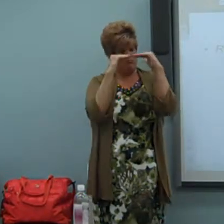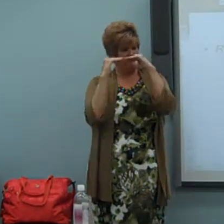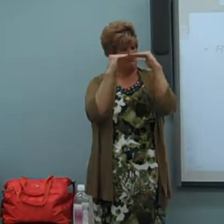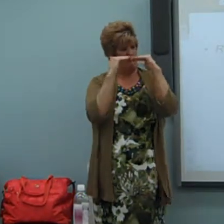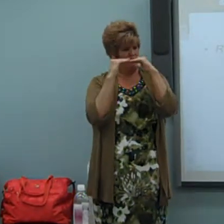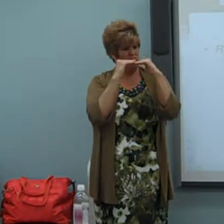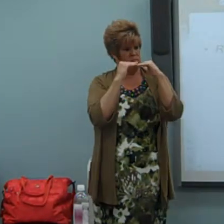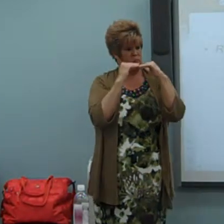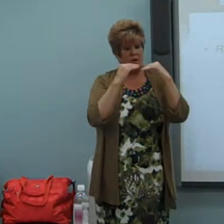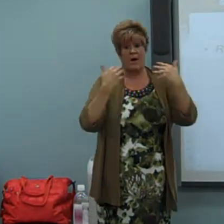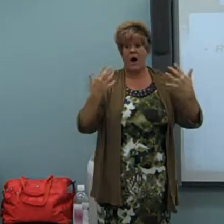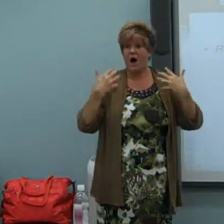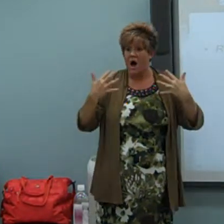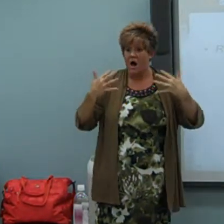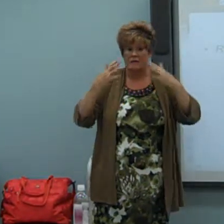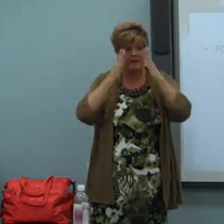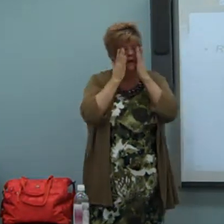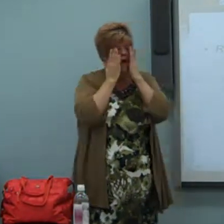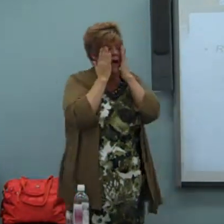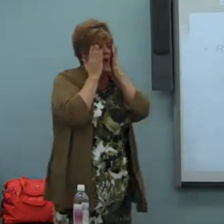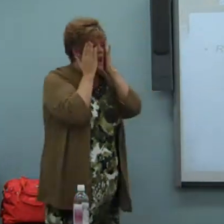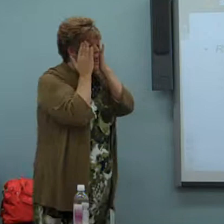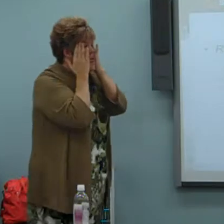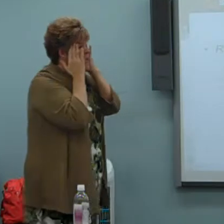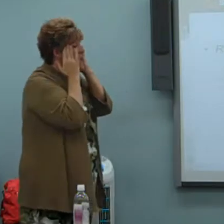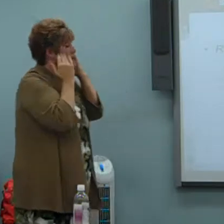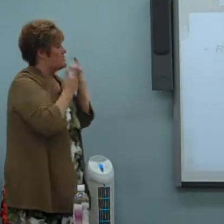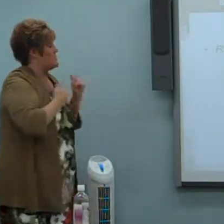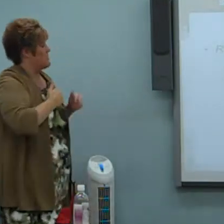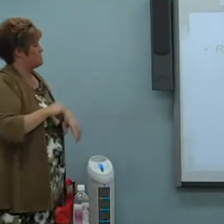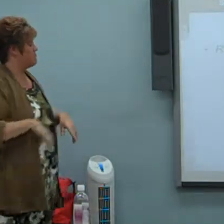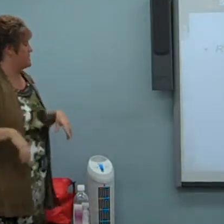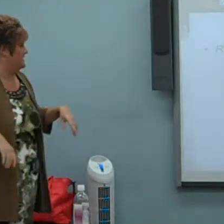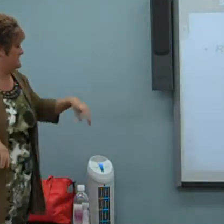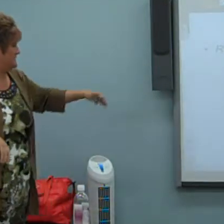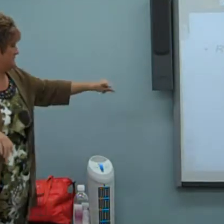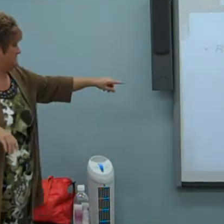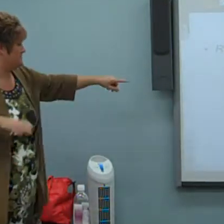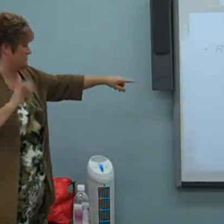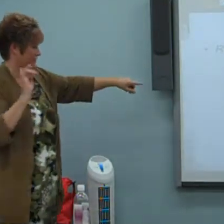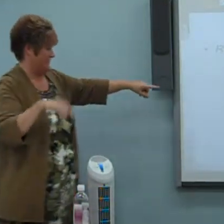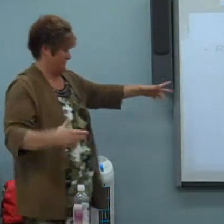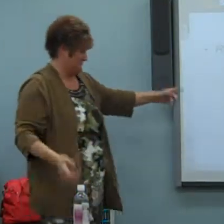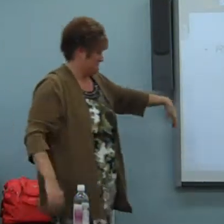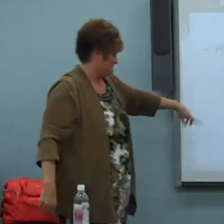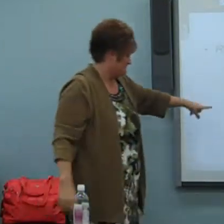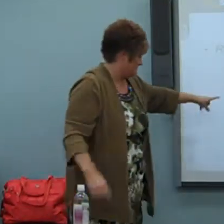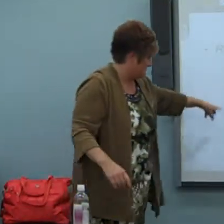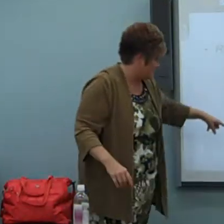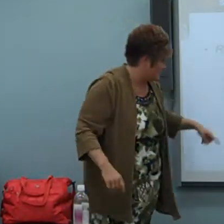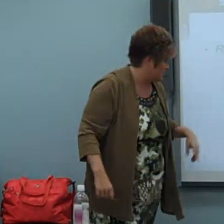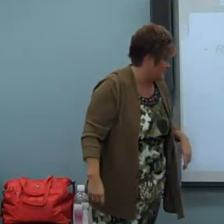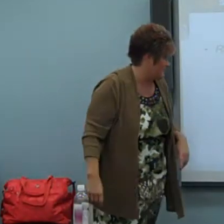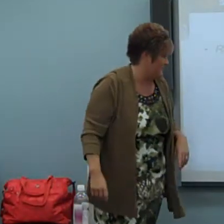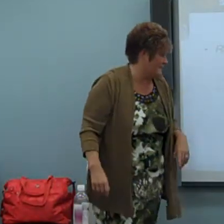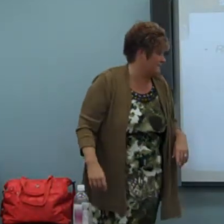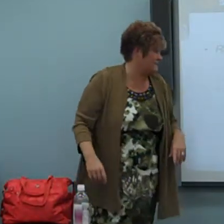companies. Everything is equal, but my God. I'm sorry, my little rant there. So that.